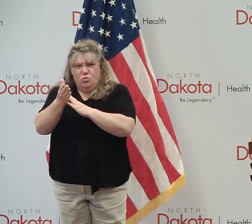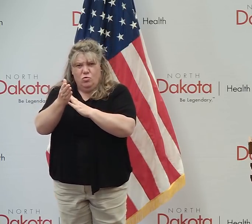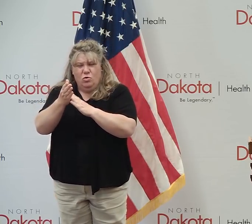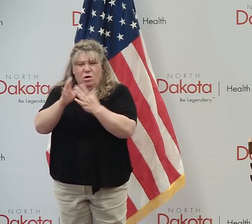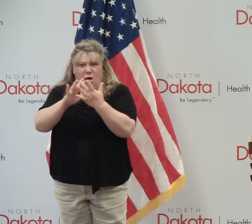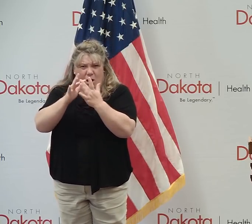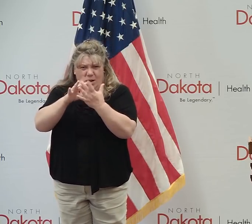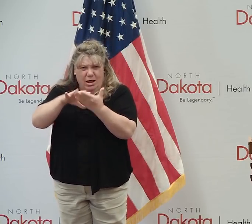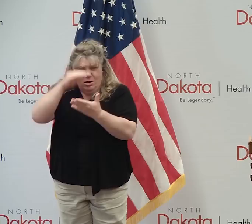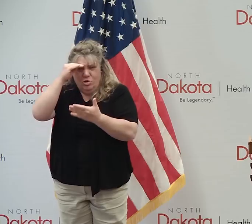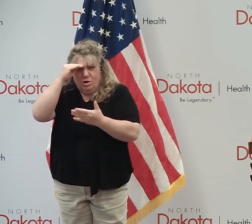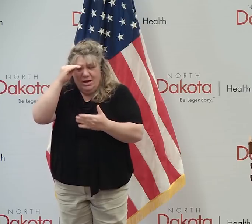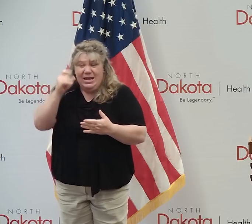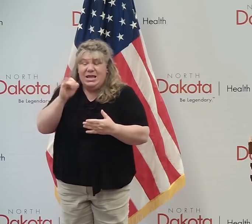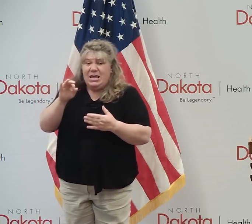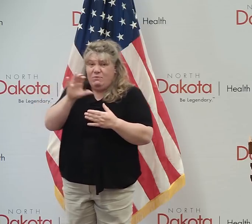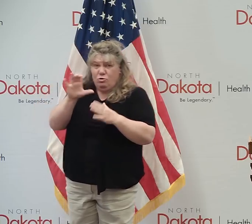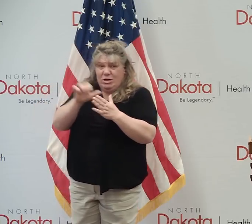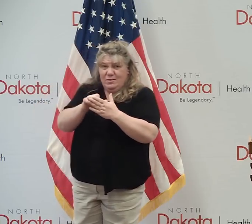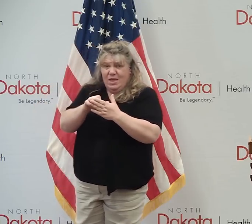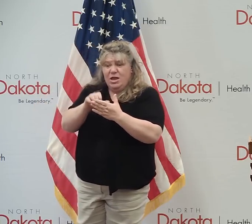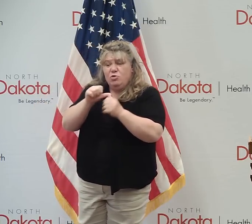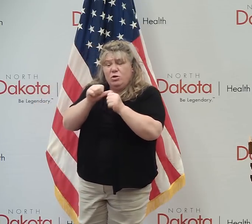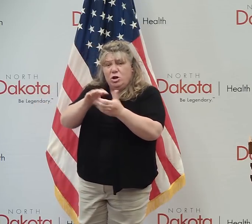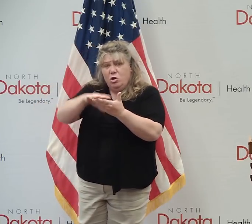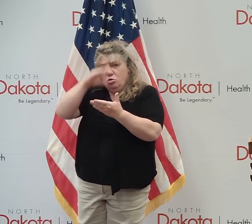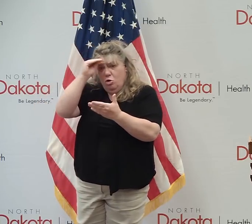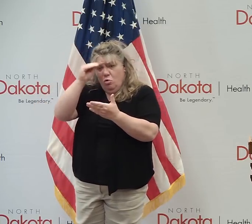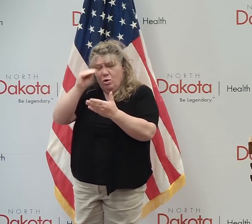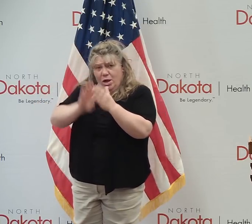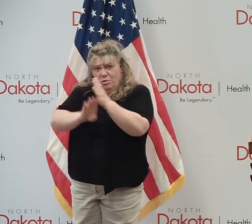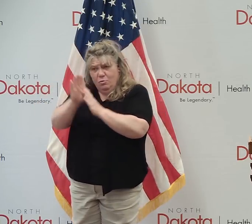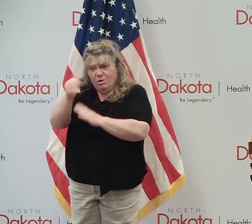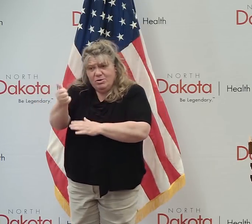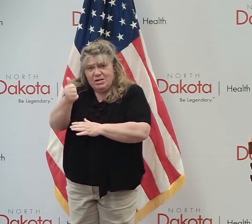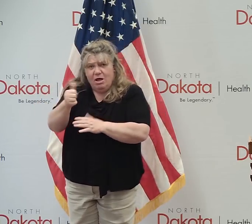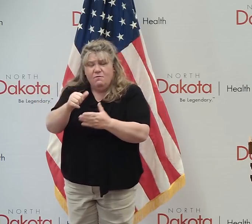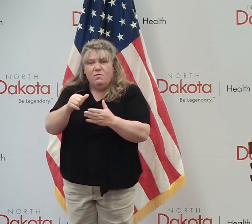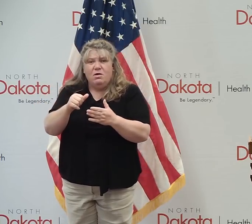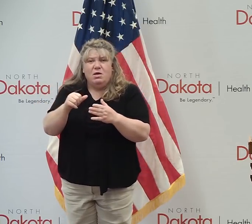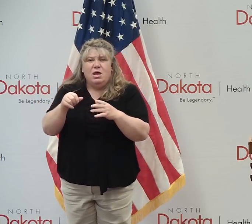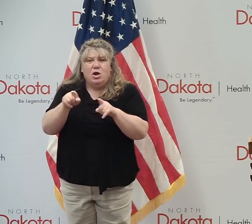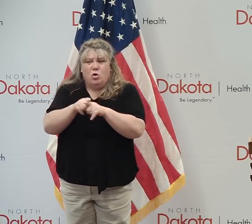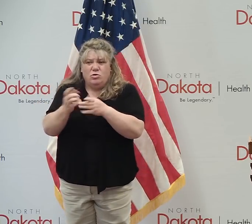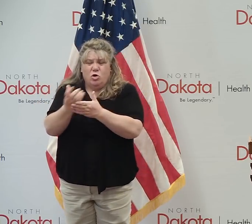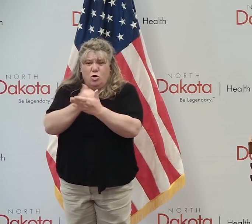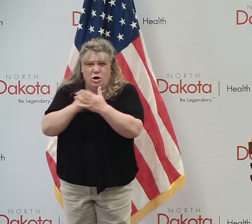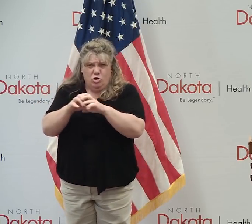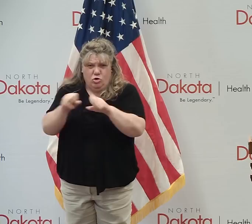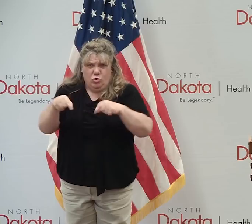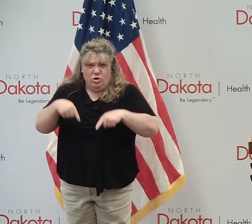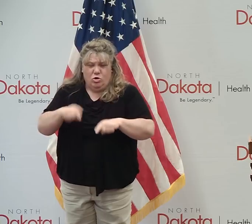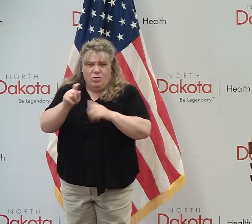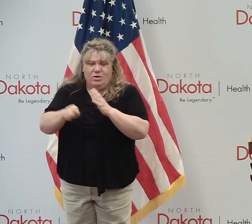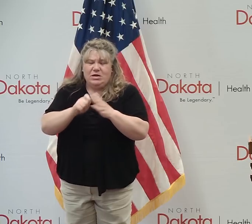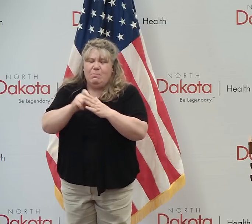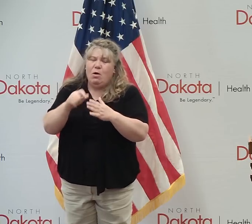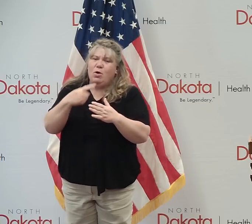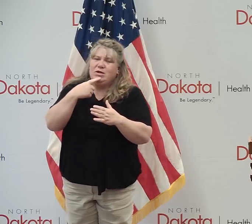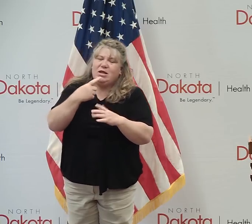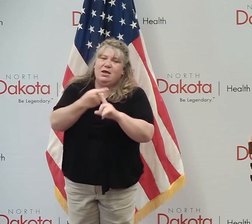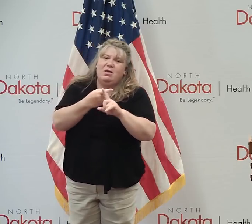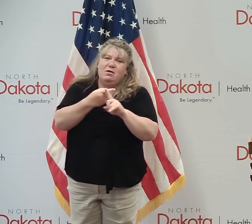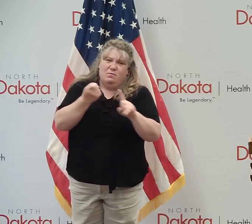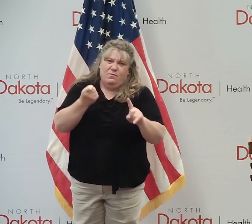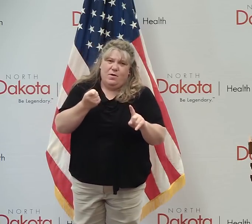you've continued learning and growing about yourself, as well as about your degree during these unprecedented times. And I want to say on